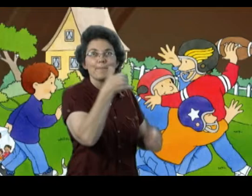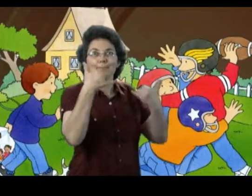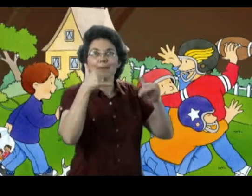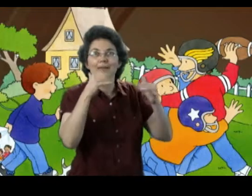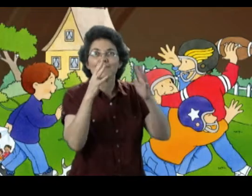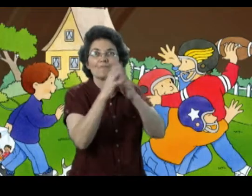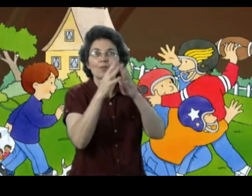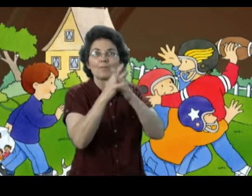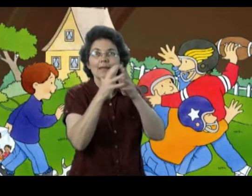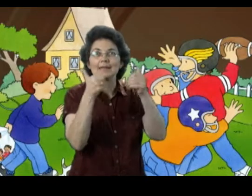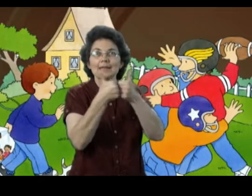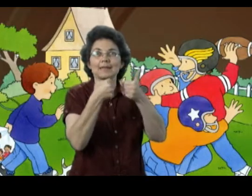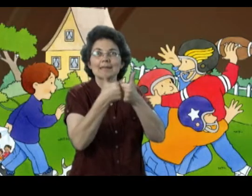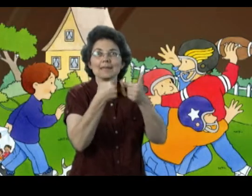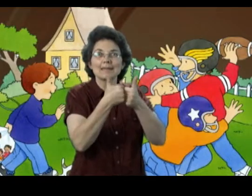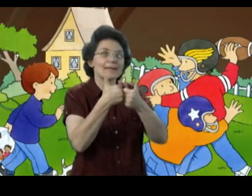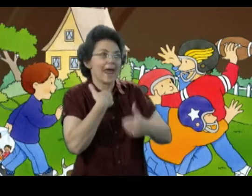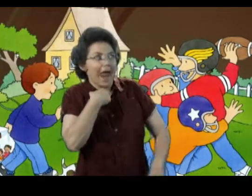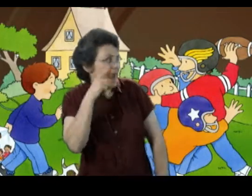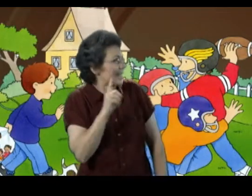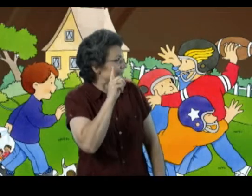Fred's brothers and their friends were playing football.